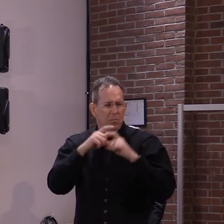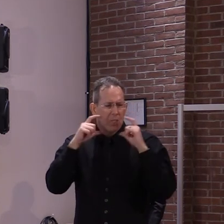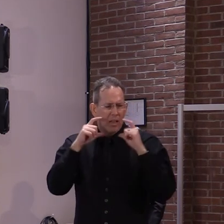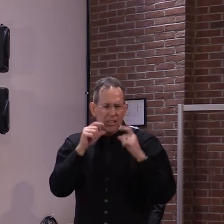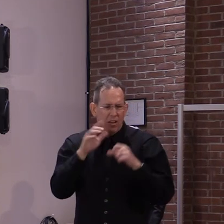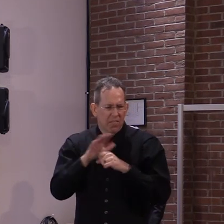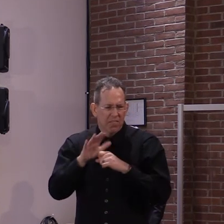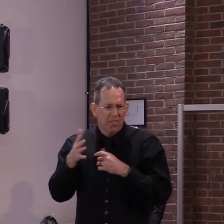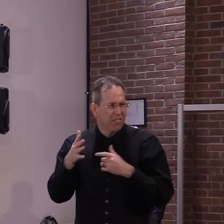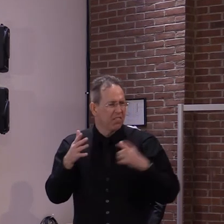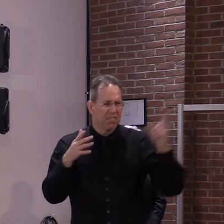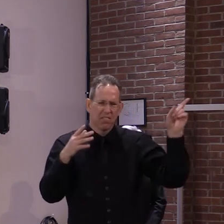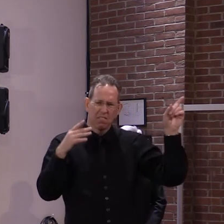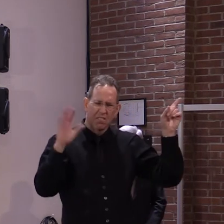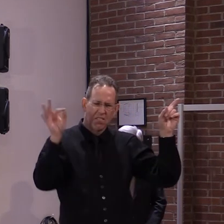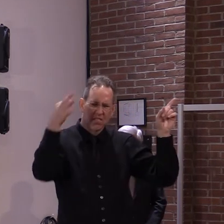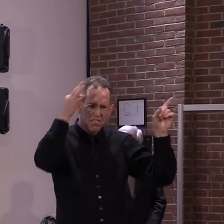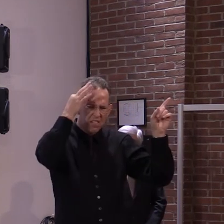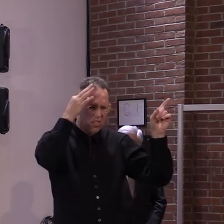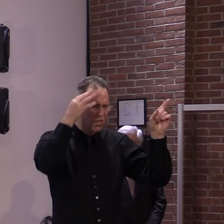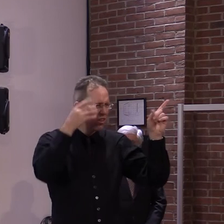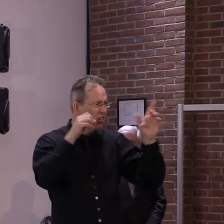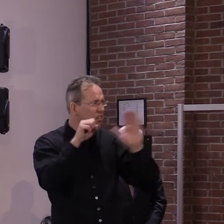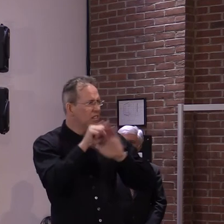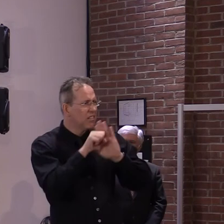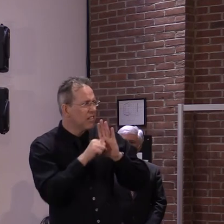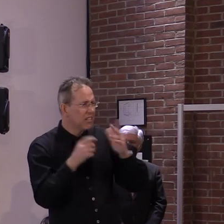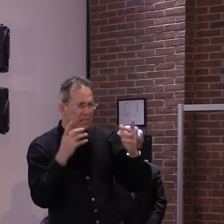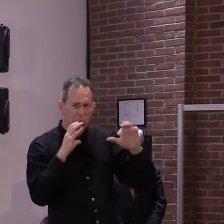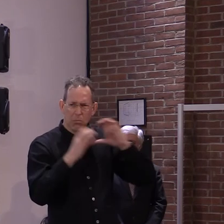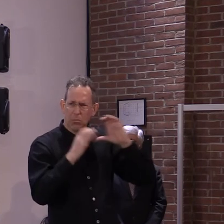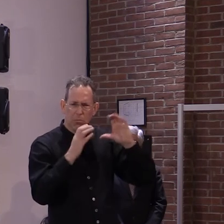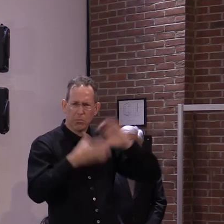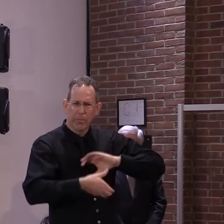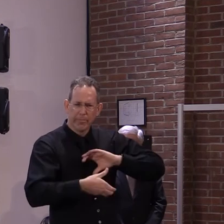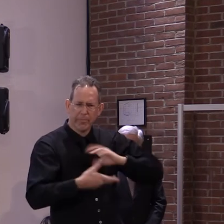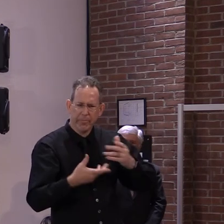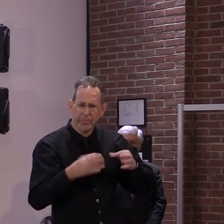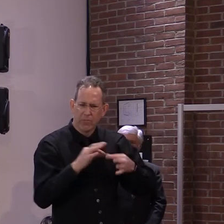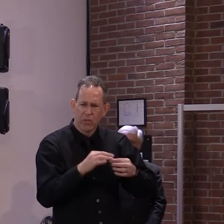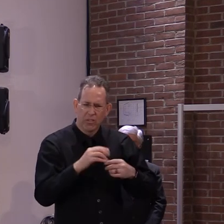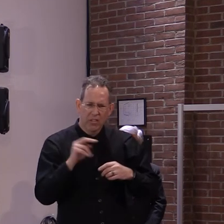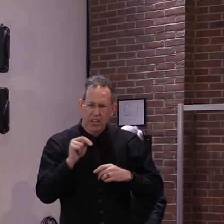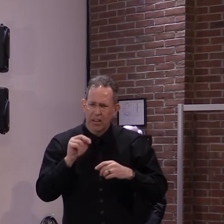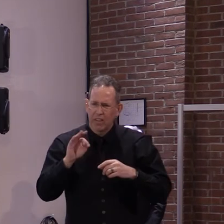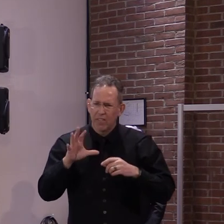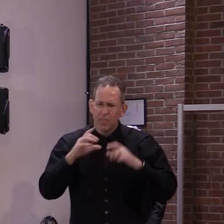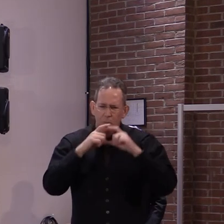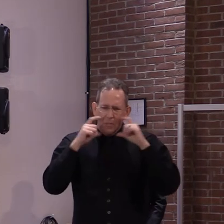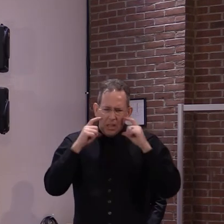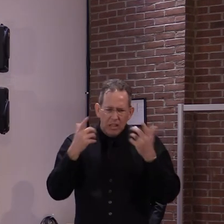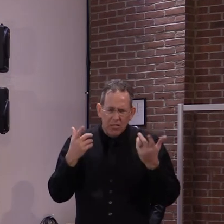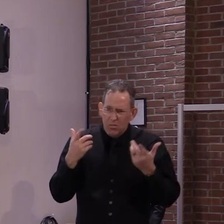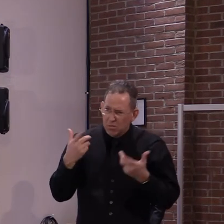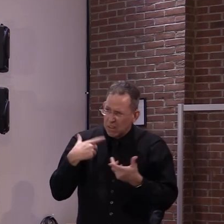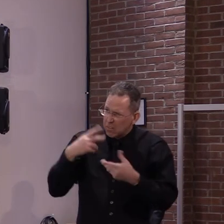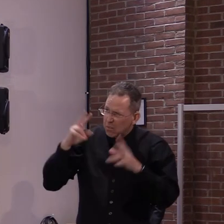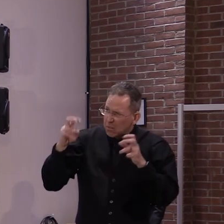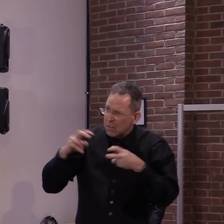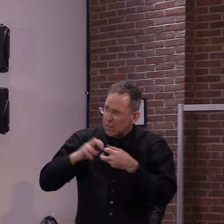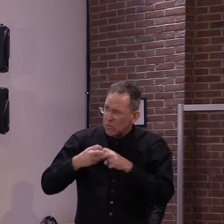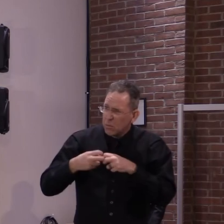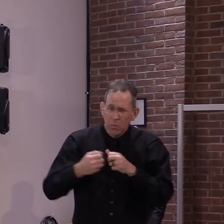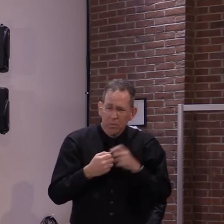n95s are they are you guys getting as many as you want are there any rationing going on i i believe eric um